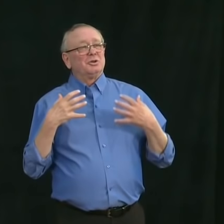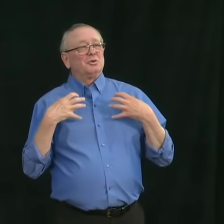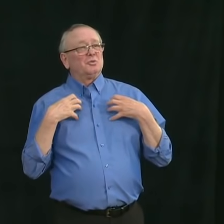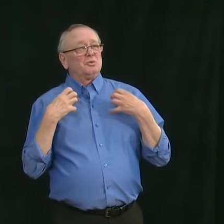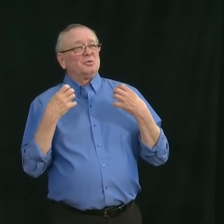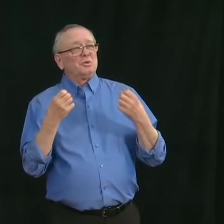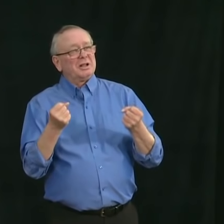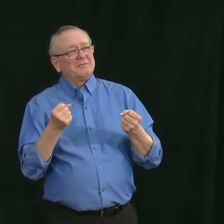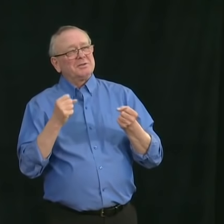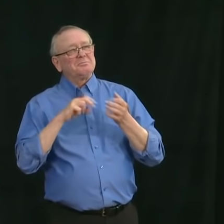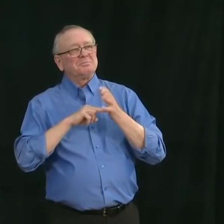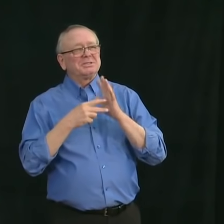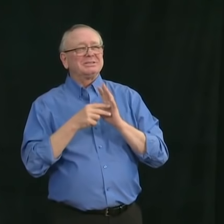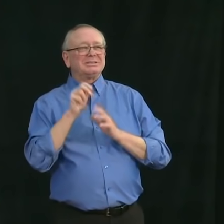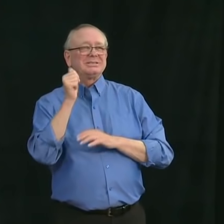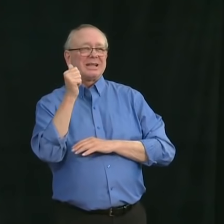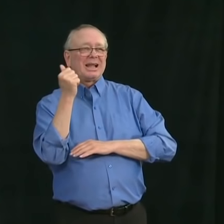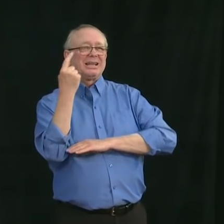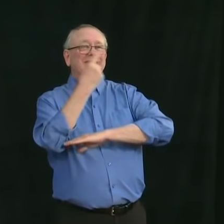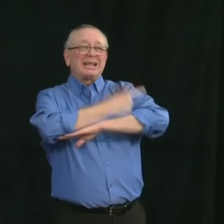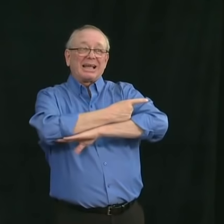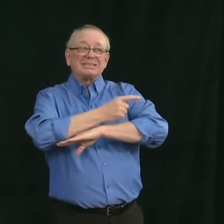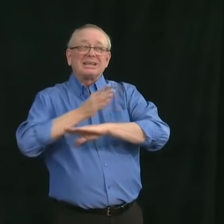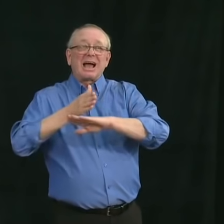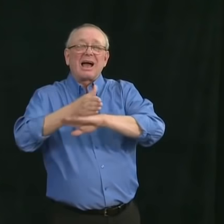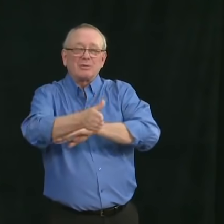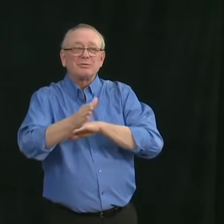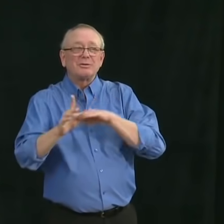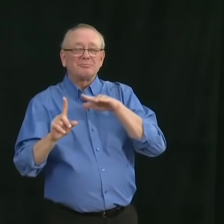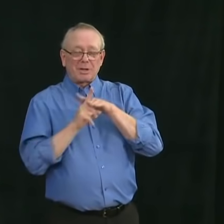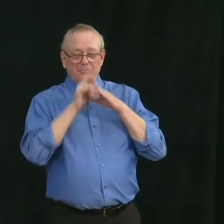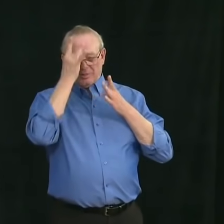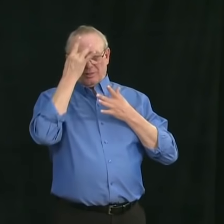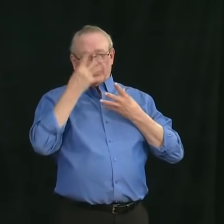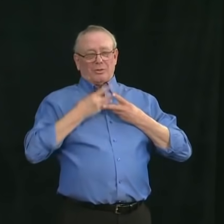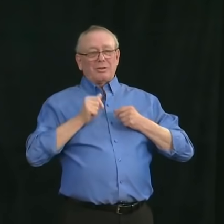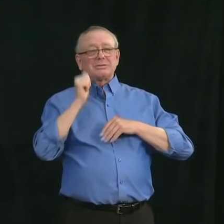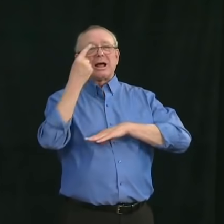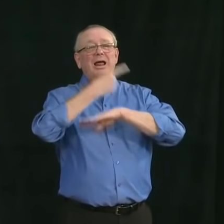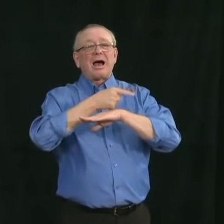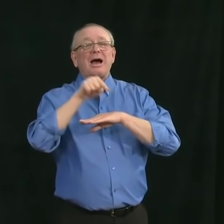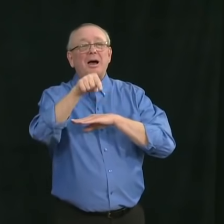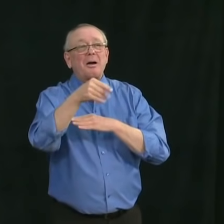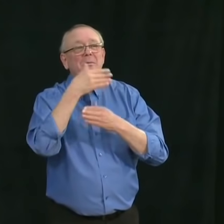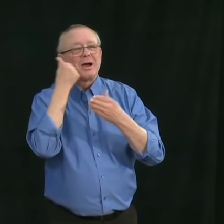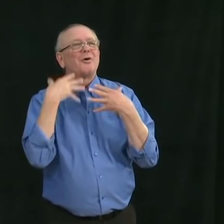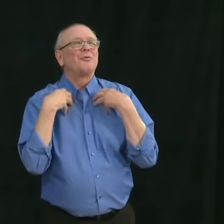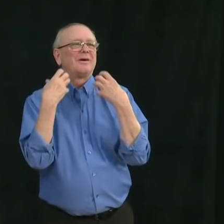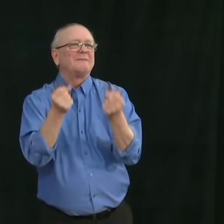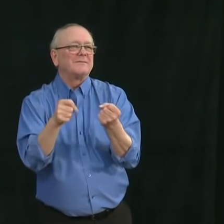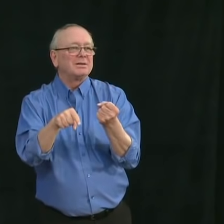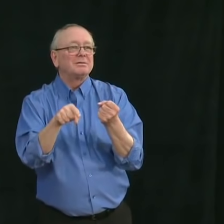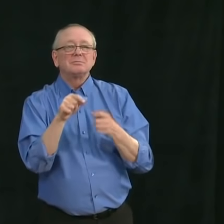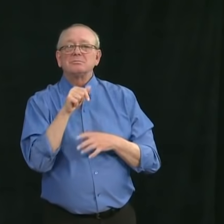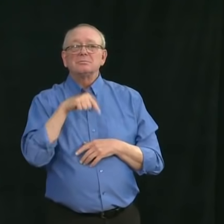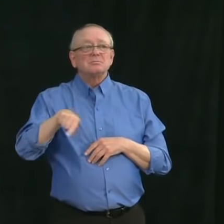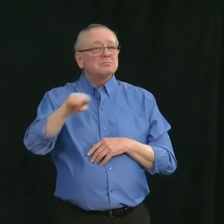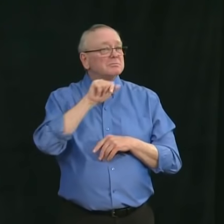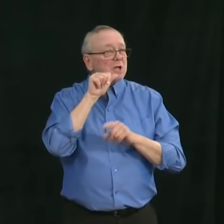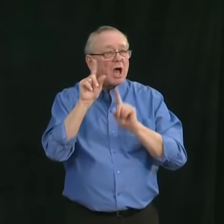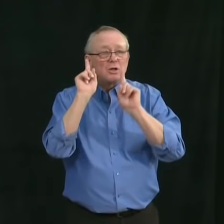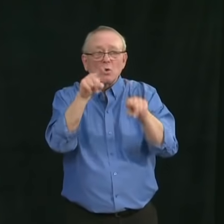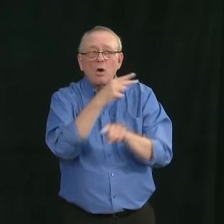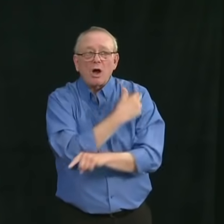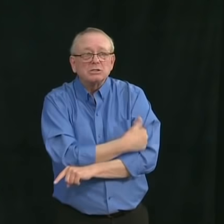symptoms, and those who have not needed to go into hospital, not needed any kind of additional care. So we're looking at those